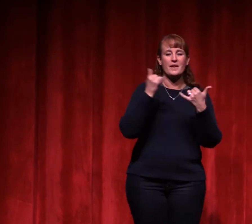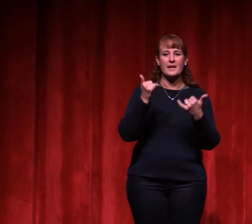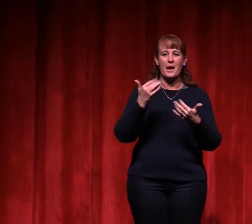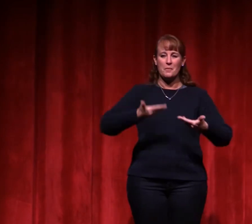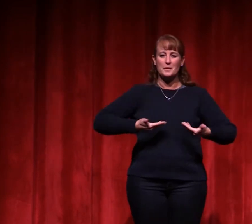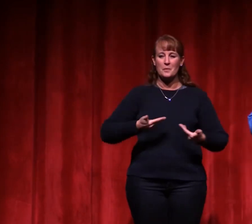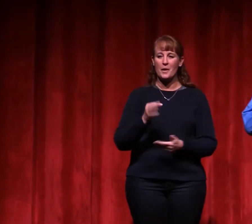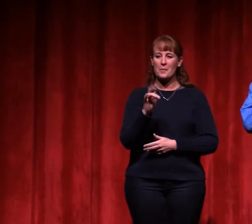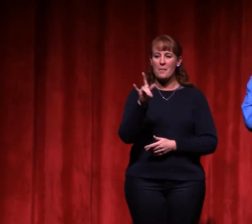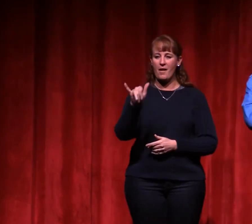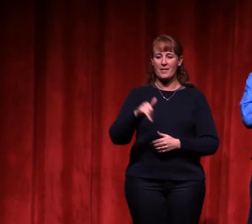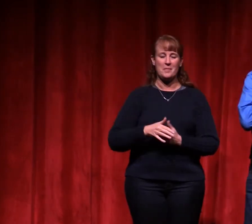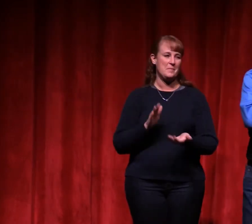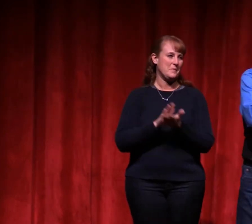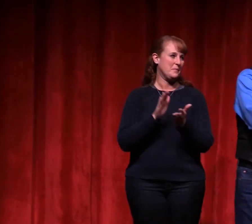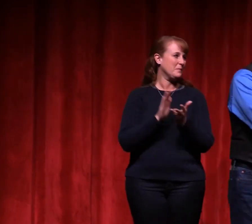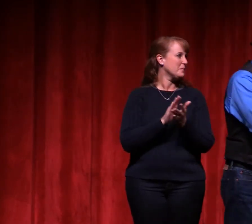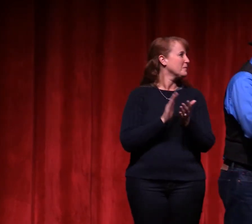Bradford.